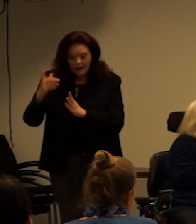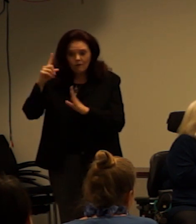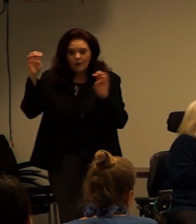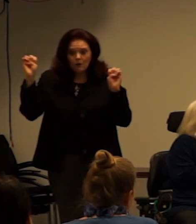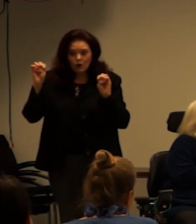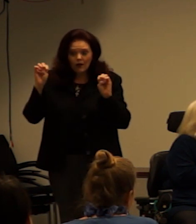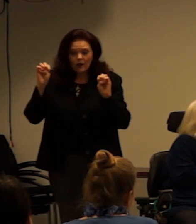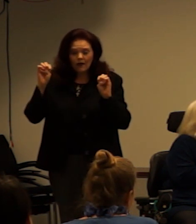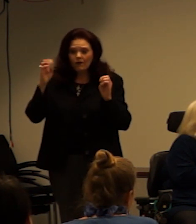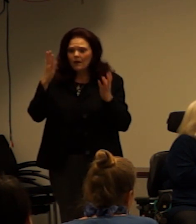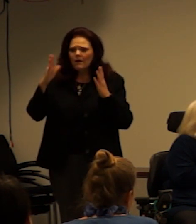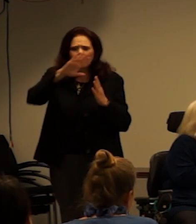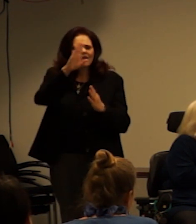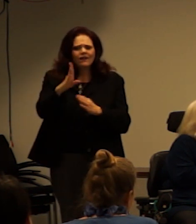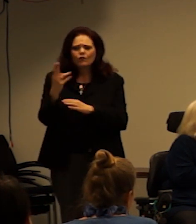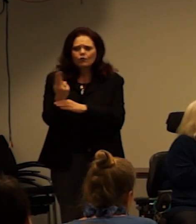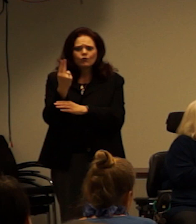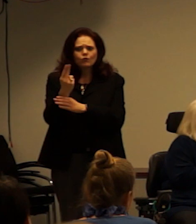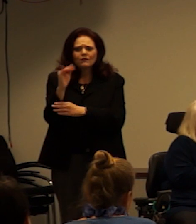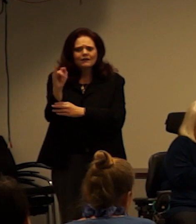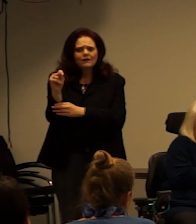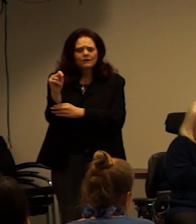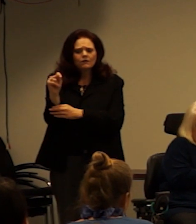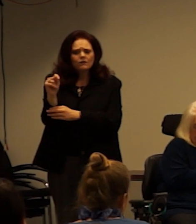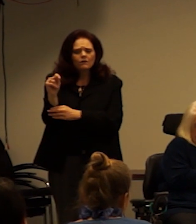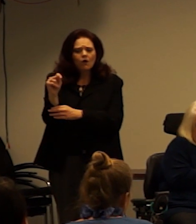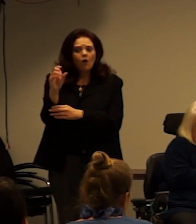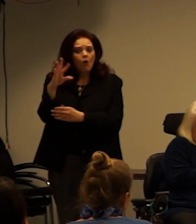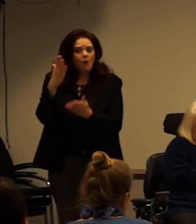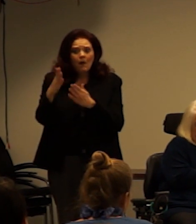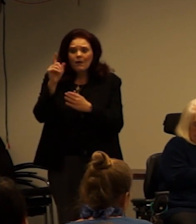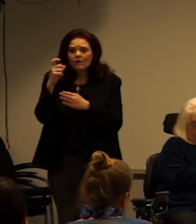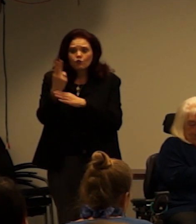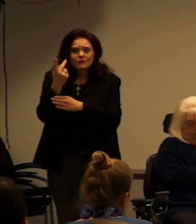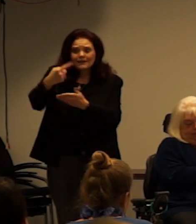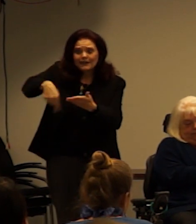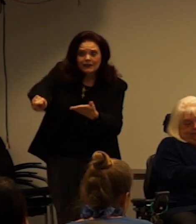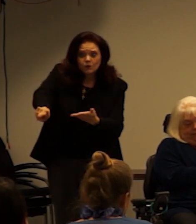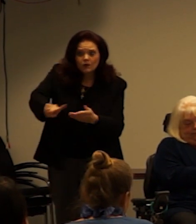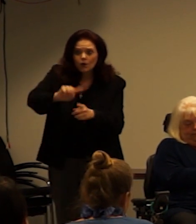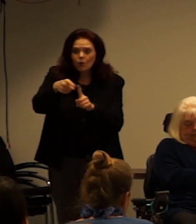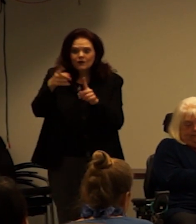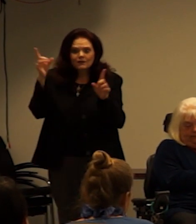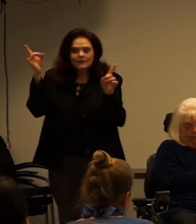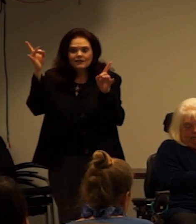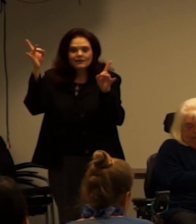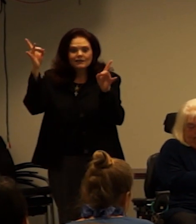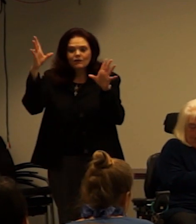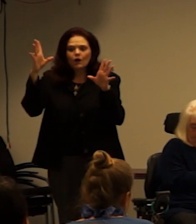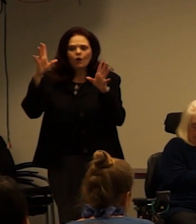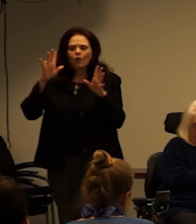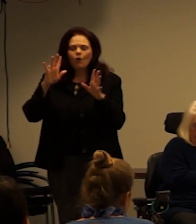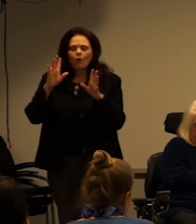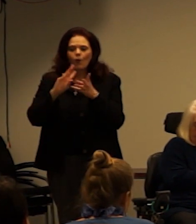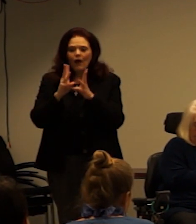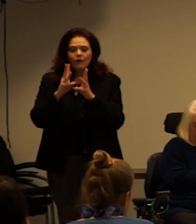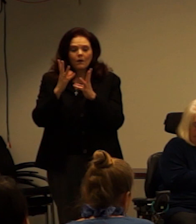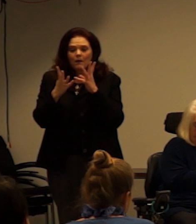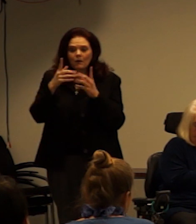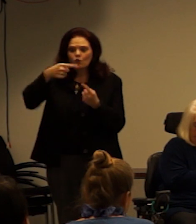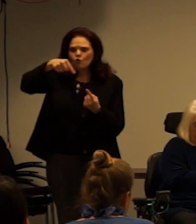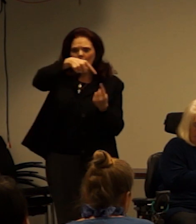emergency, and they may never have to use it. Or they may have to use it next week when we have severe weather come through and we have a tornado,